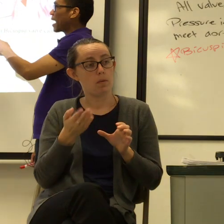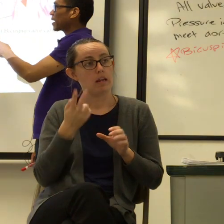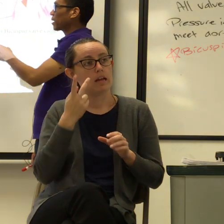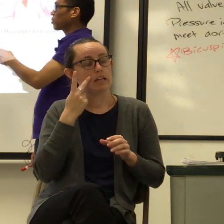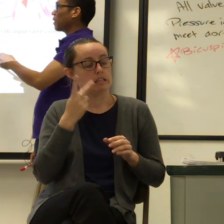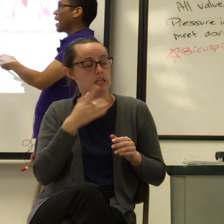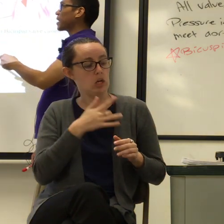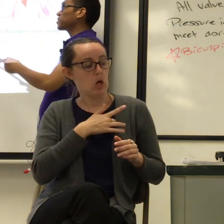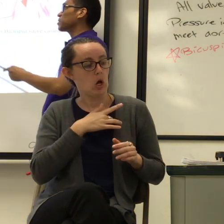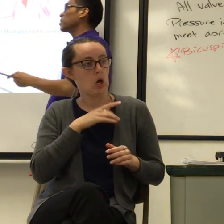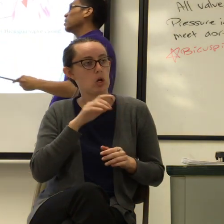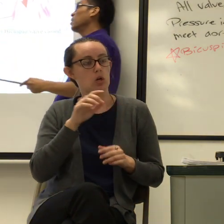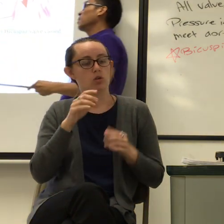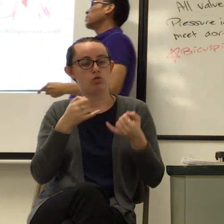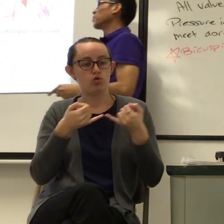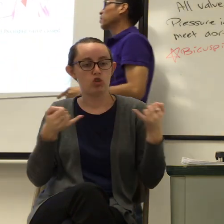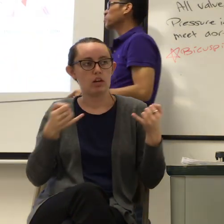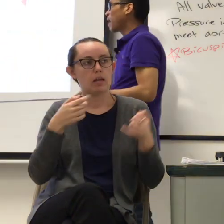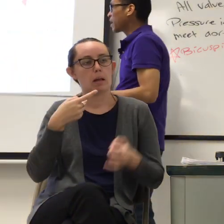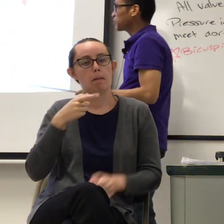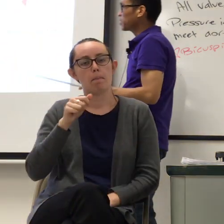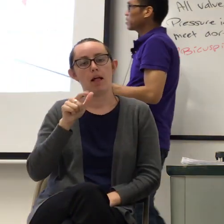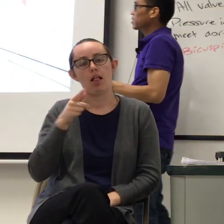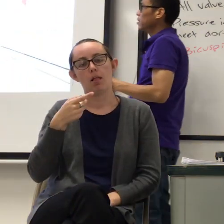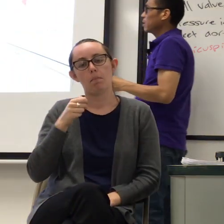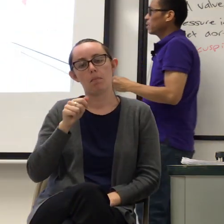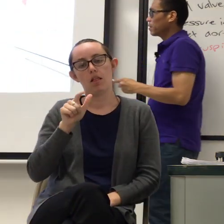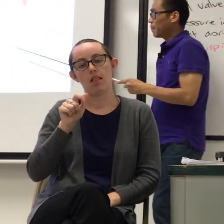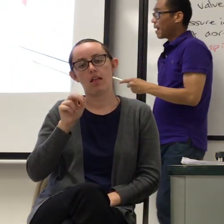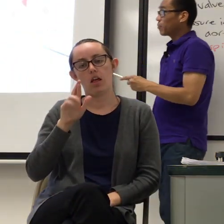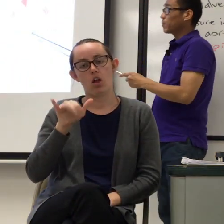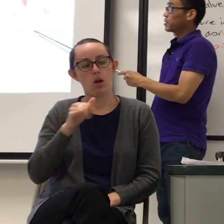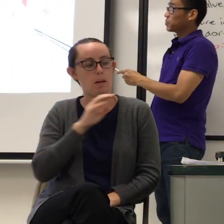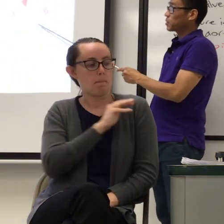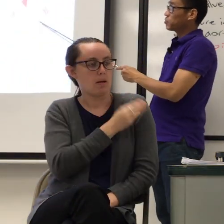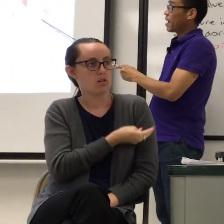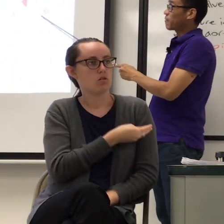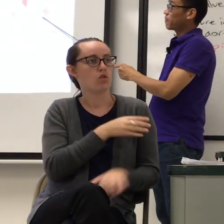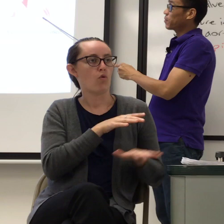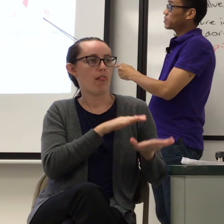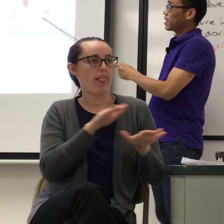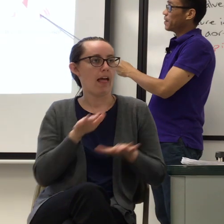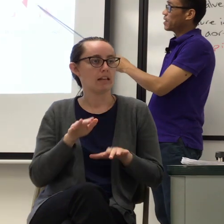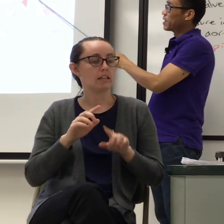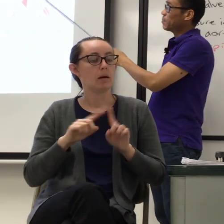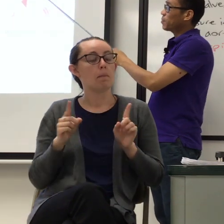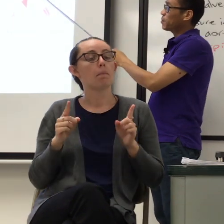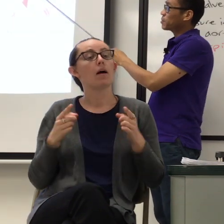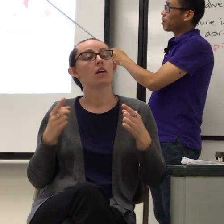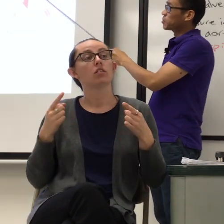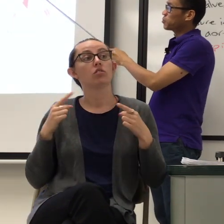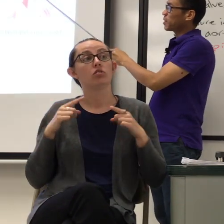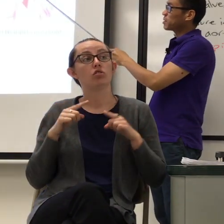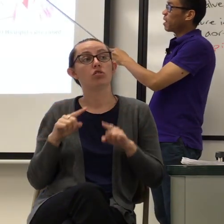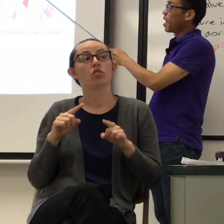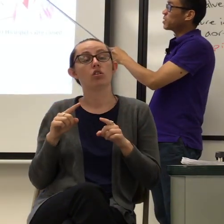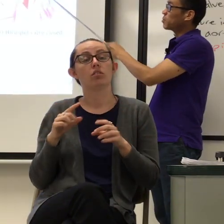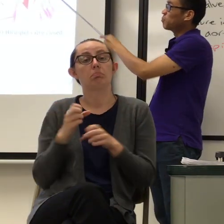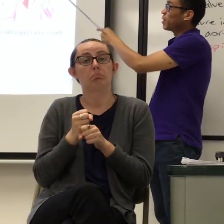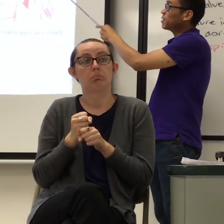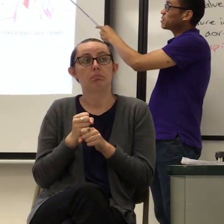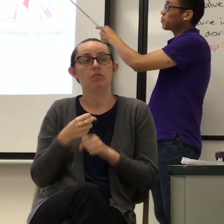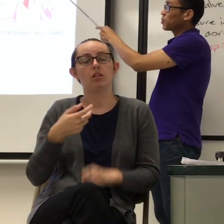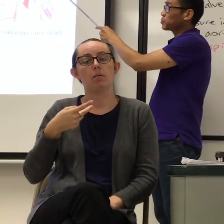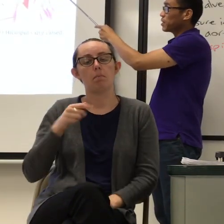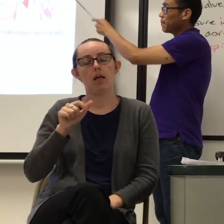are slack and relaxed. But during contraction, the papillary muscles contract first, and they keep those heartstrings taut